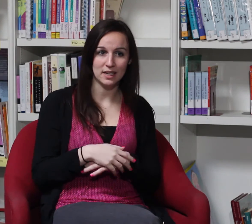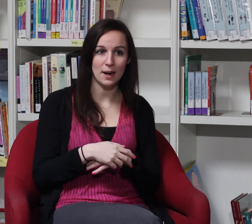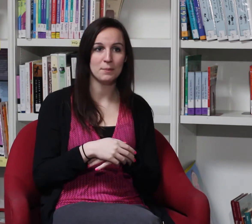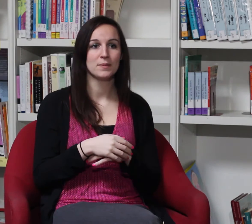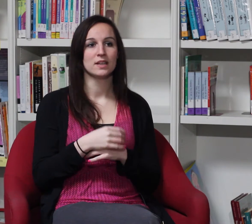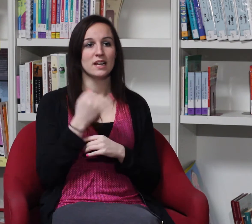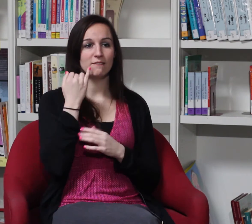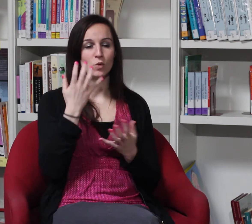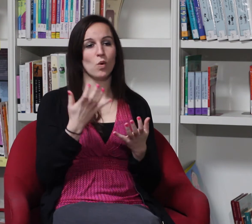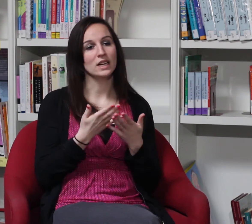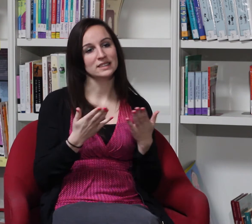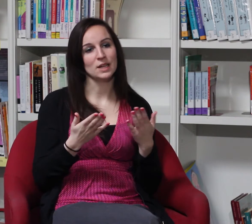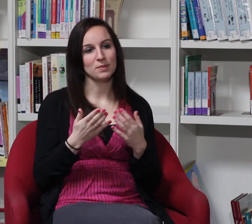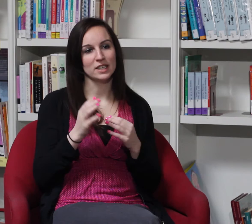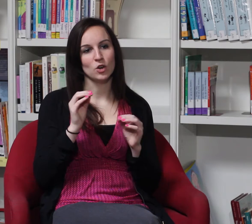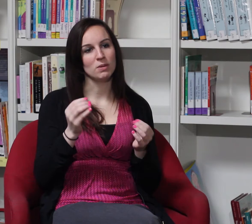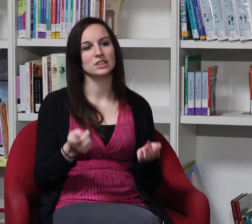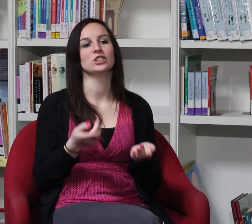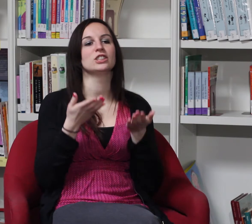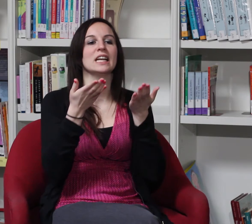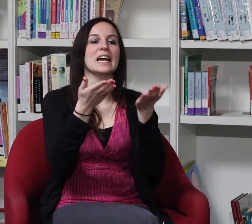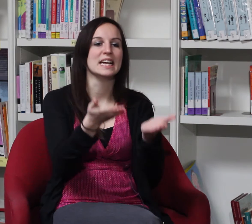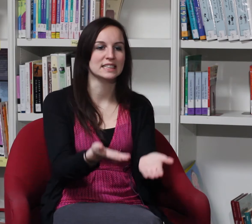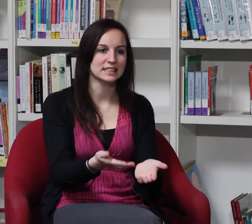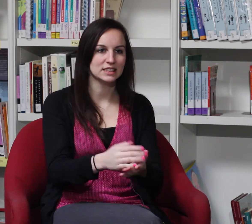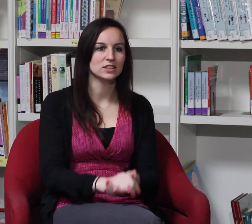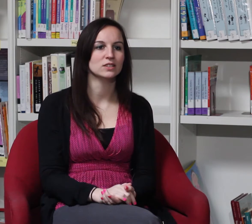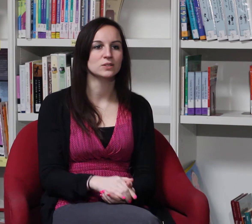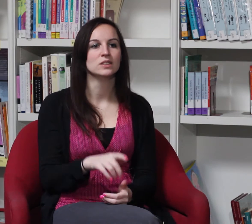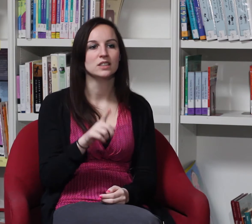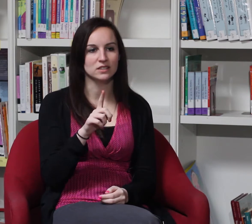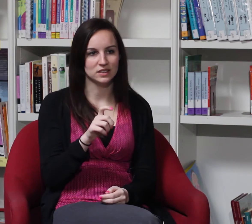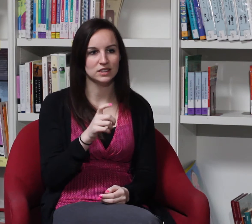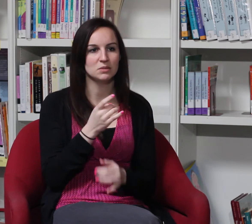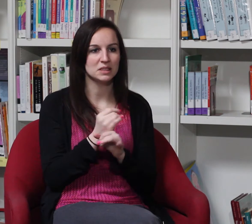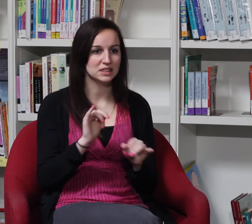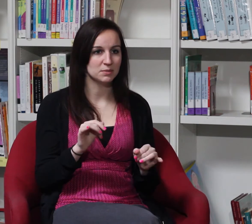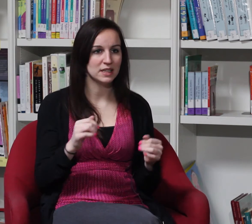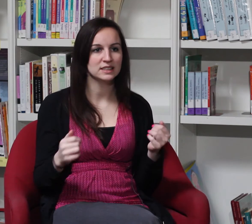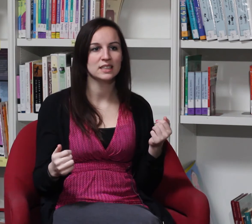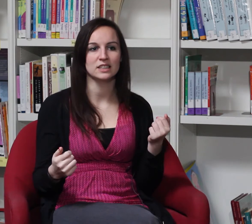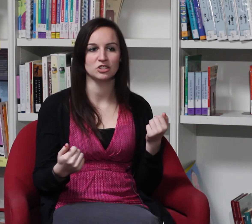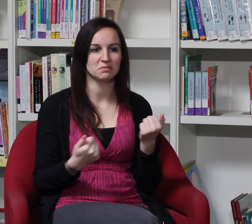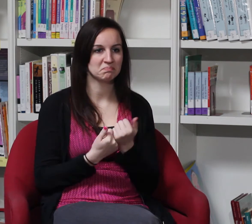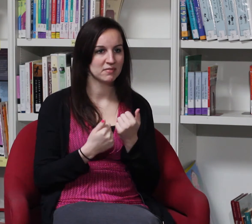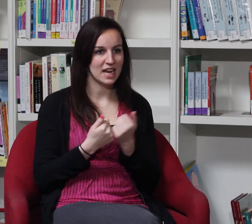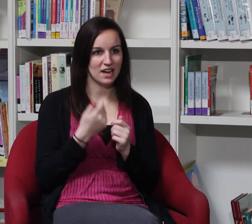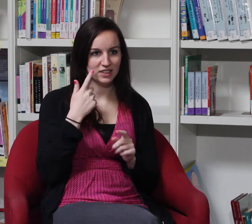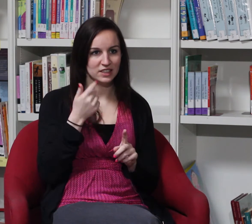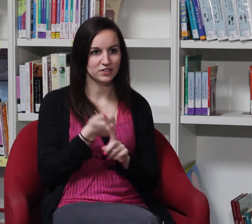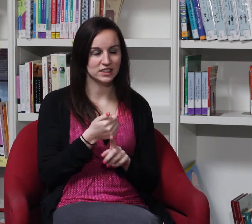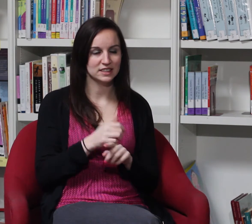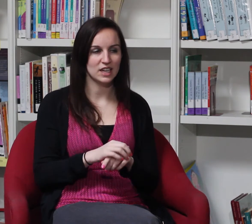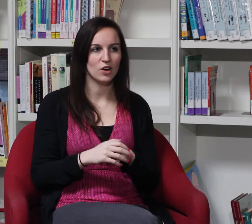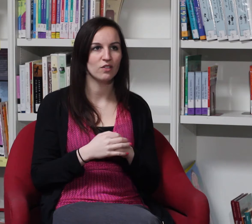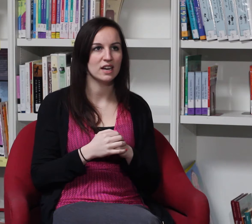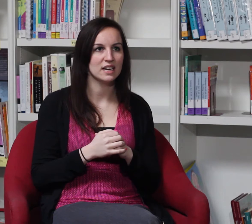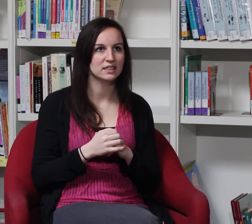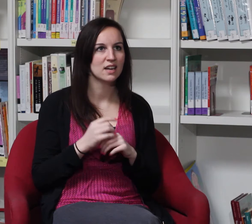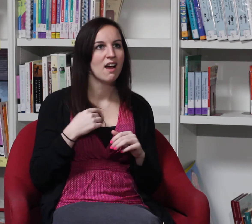up. If you want something, nobody's just gonna hand it to you. You need to be independent and just advocate for yourself. And